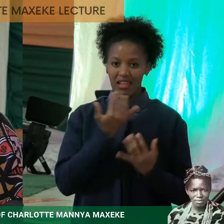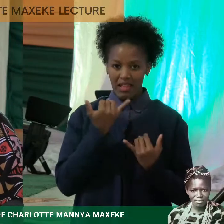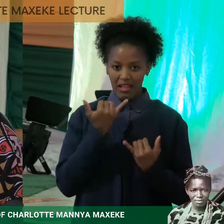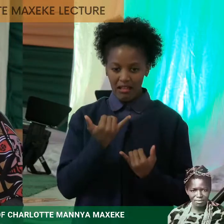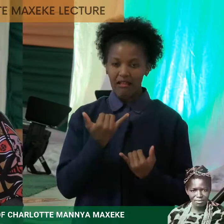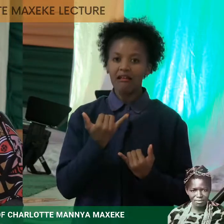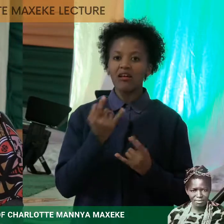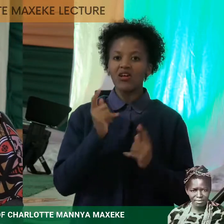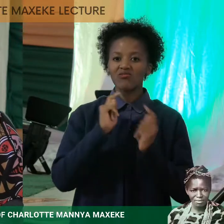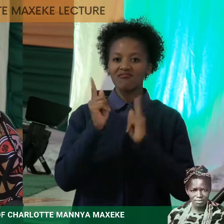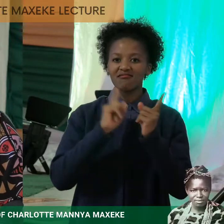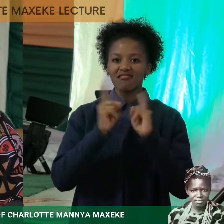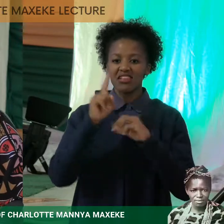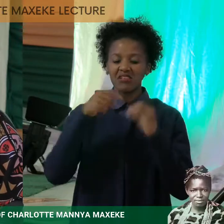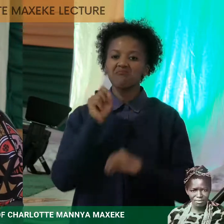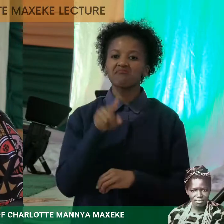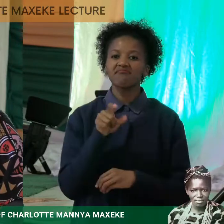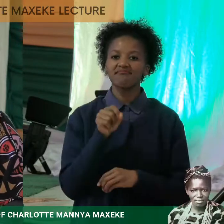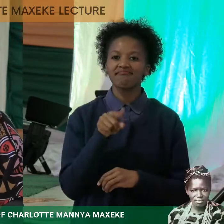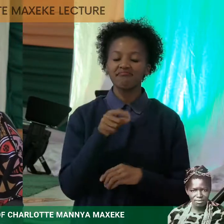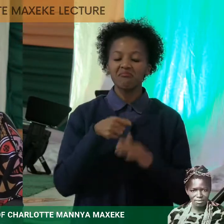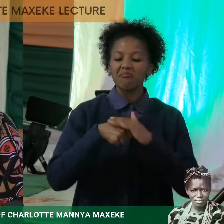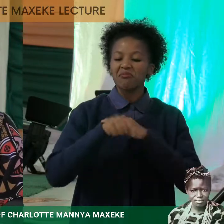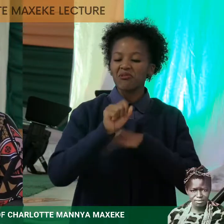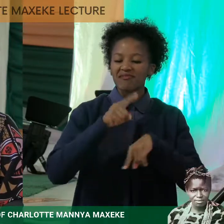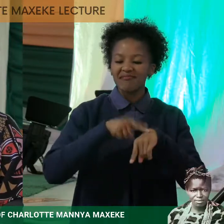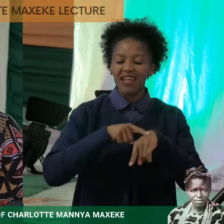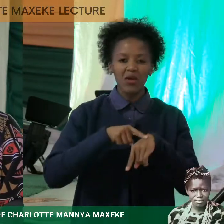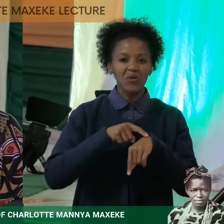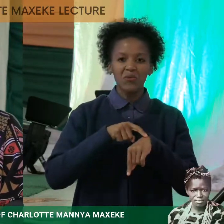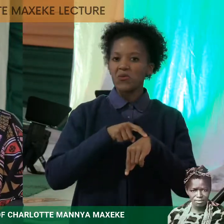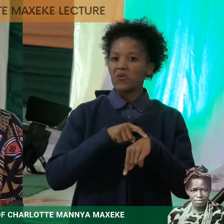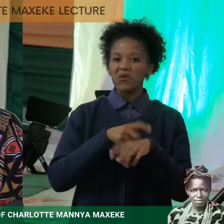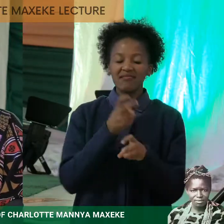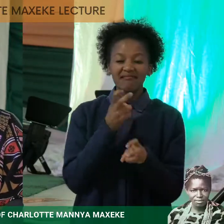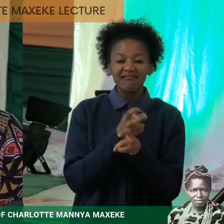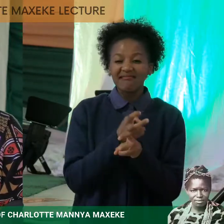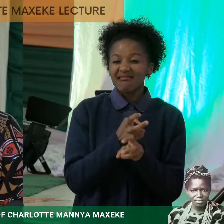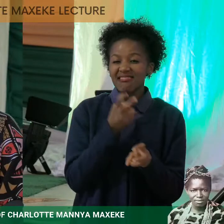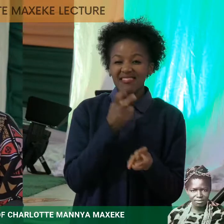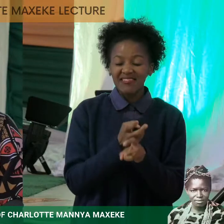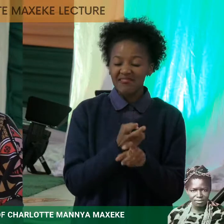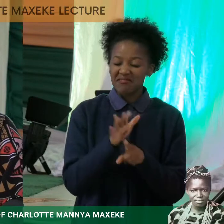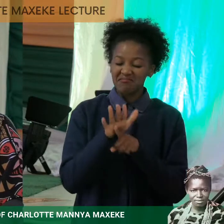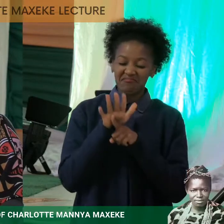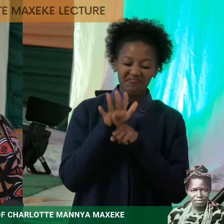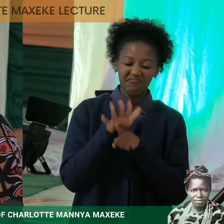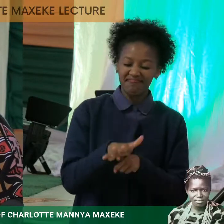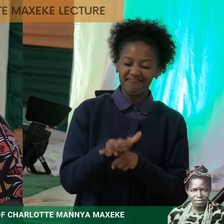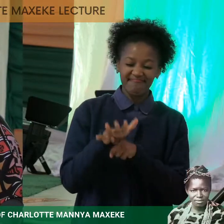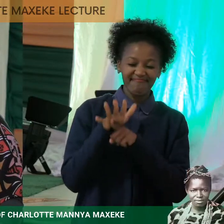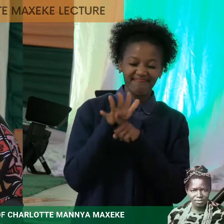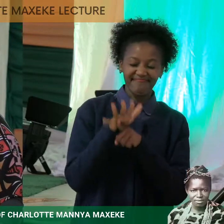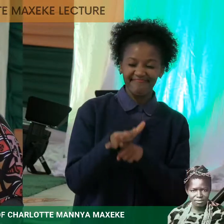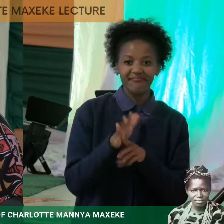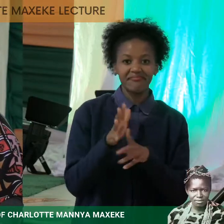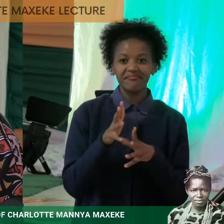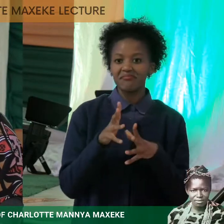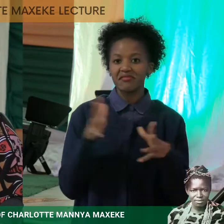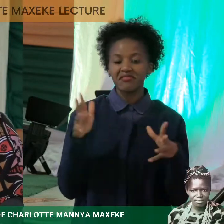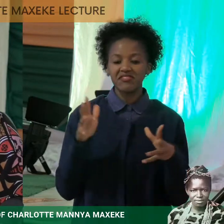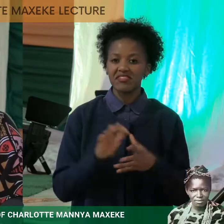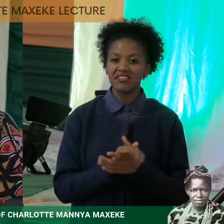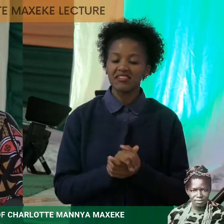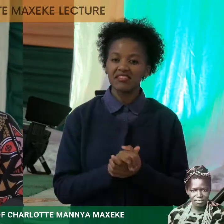namhlanje izalwa ngexesha ekwakunzima kakhulu ingcinezelo inkulu kakhulu ngalo